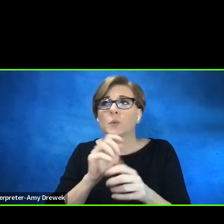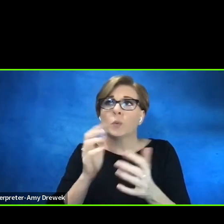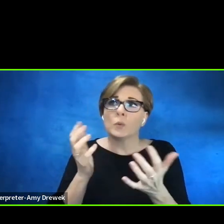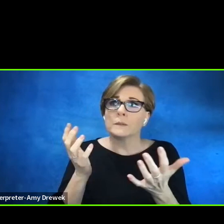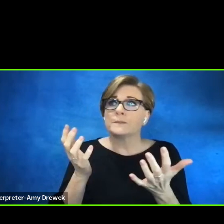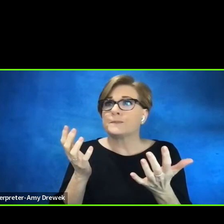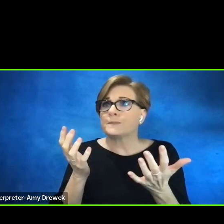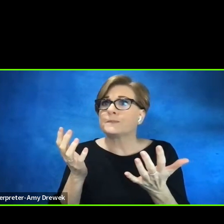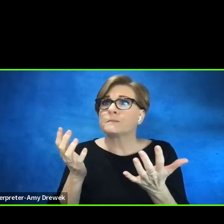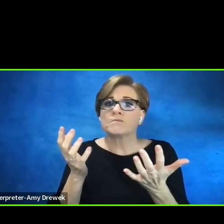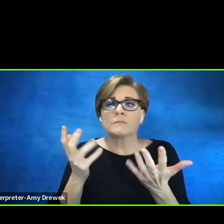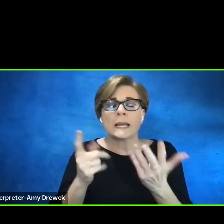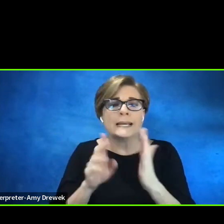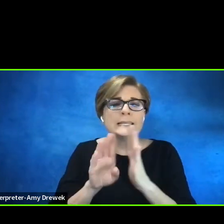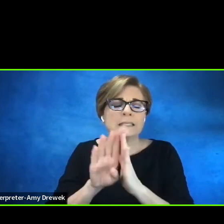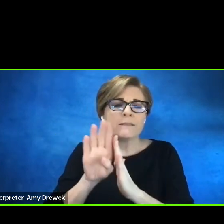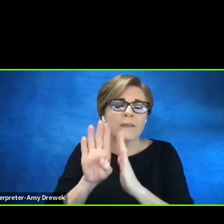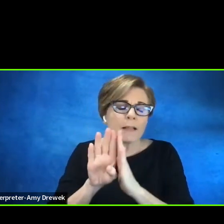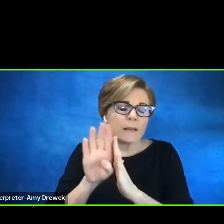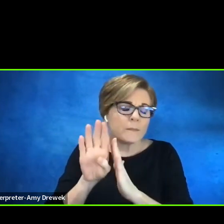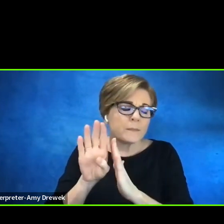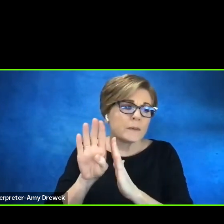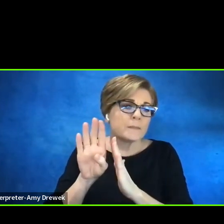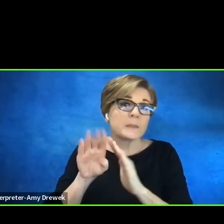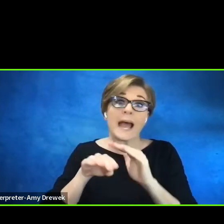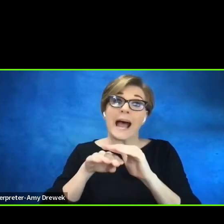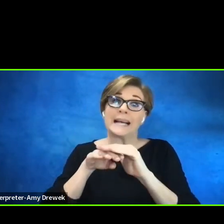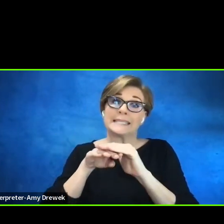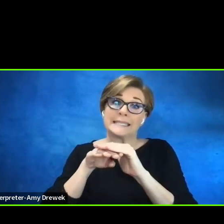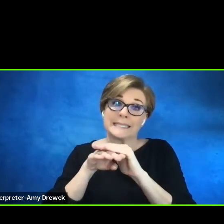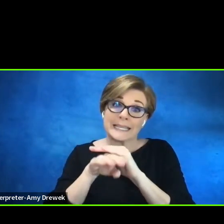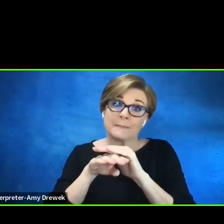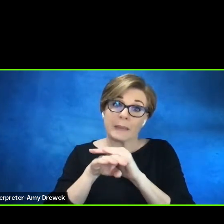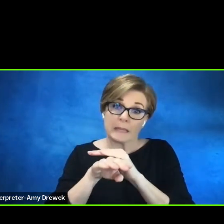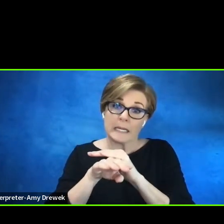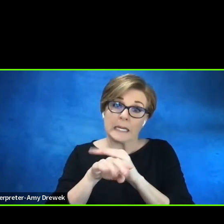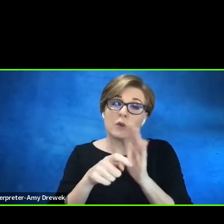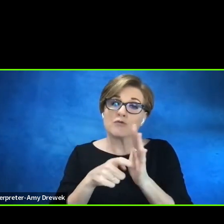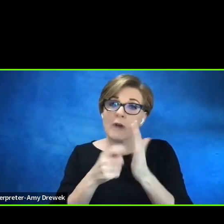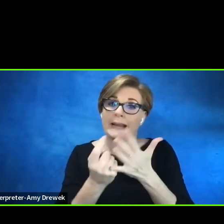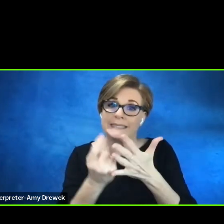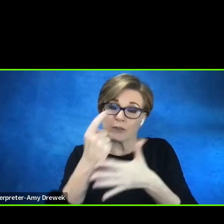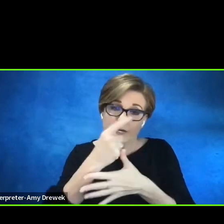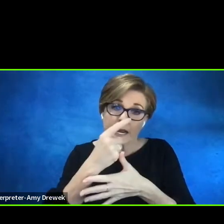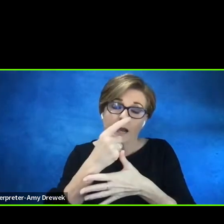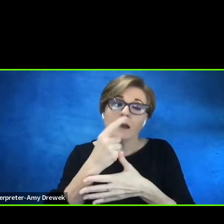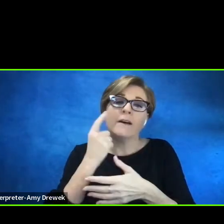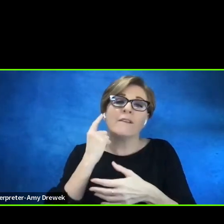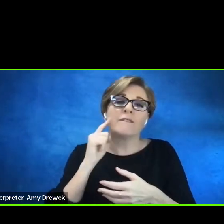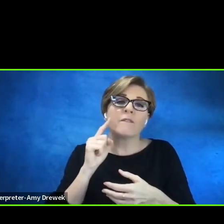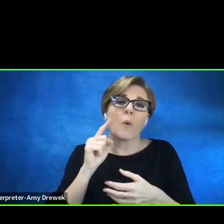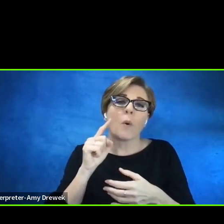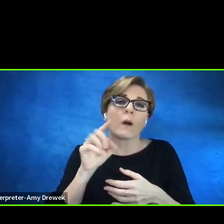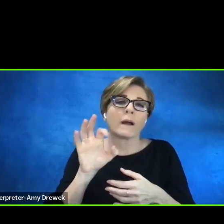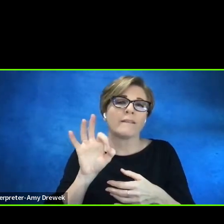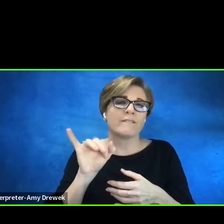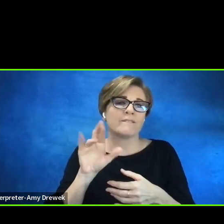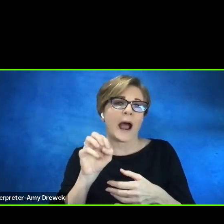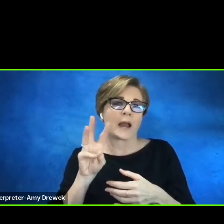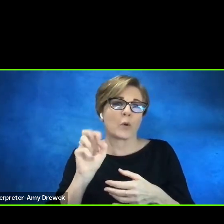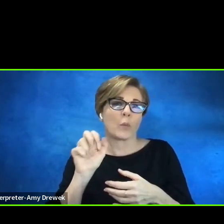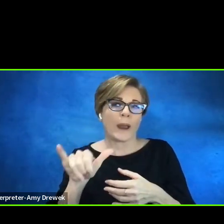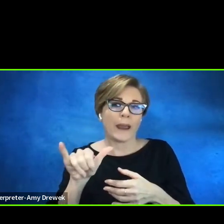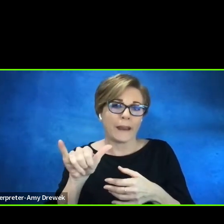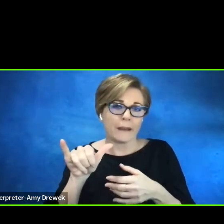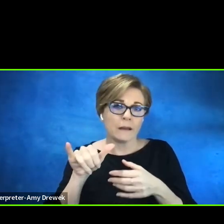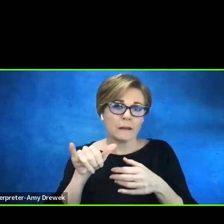to develop the accessibility criteria to ensure 508 compliance is being followed by all federal